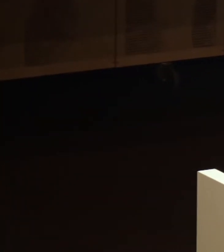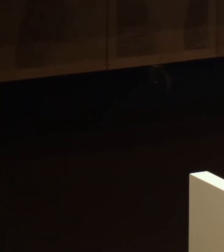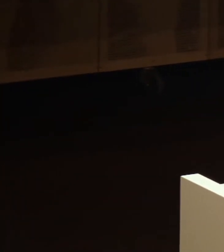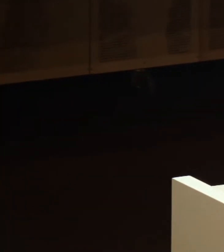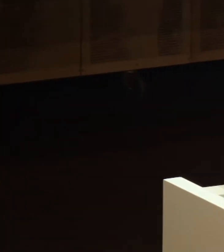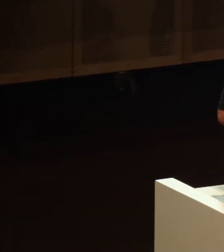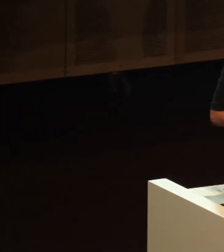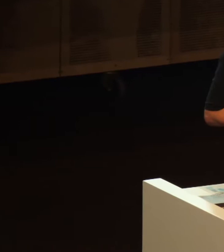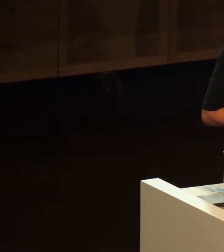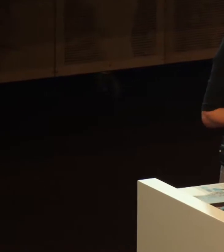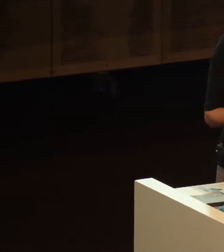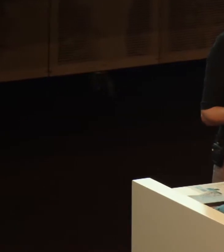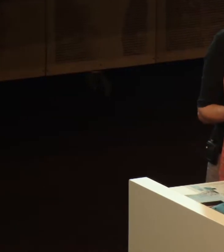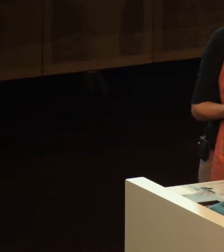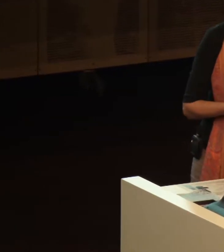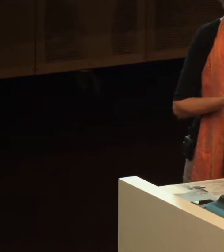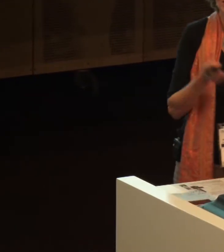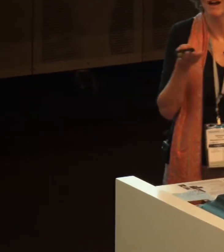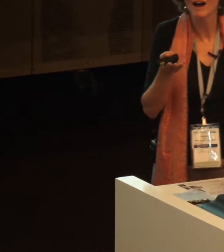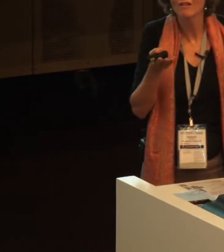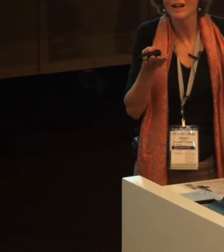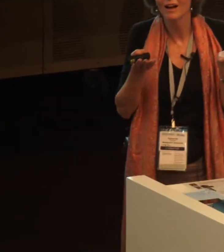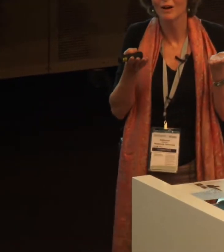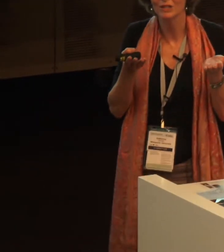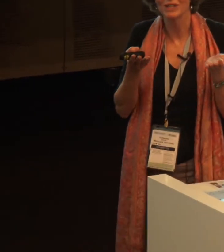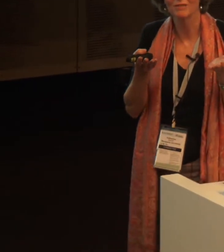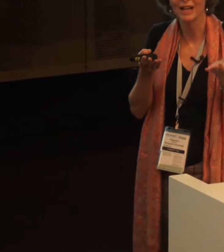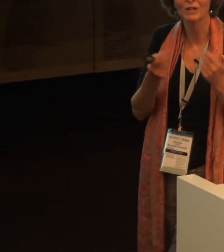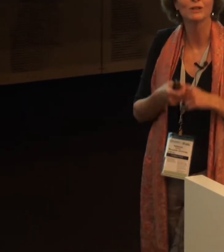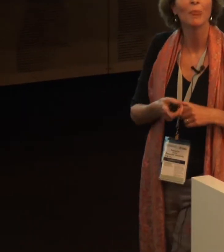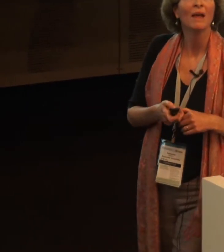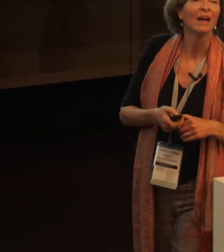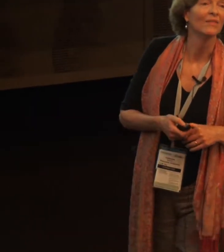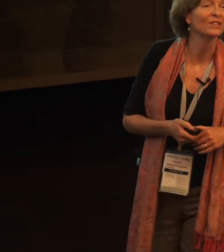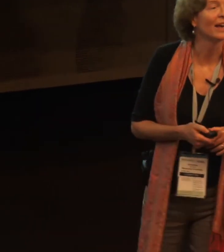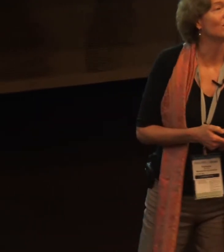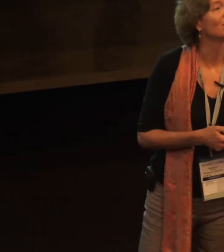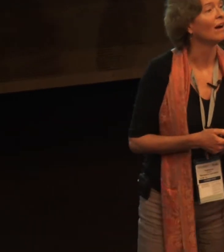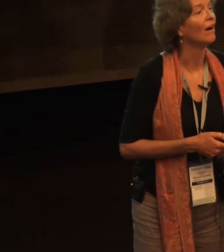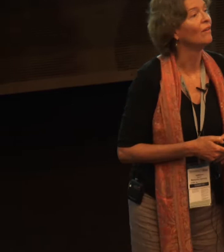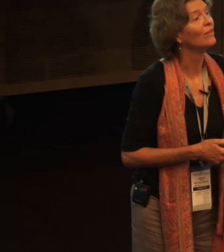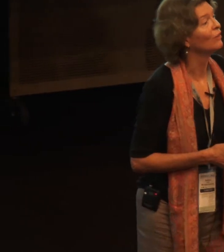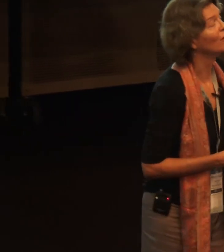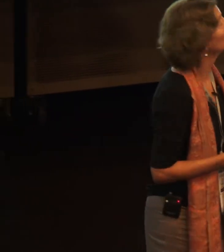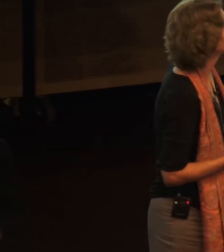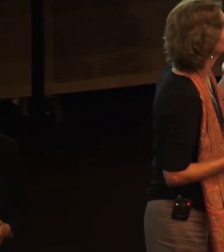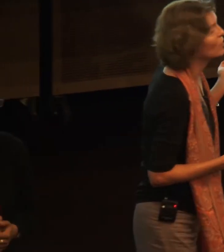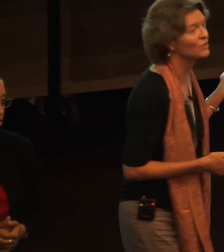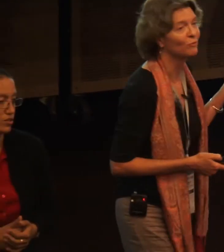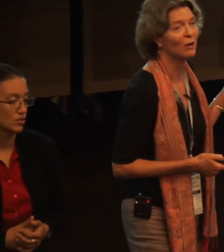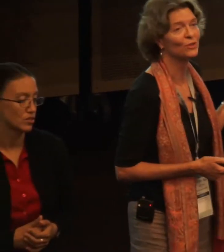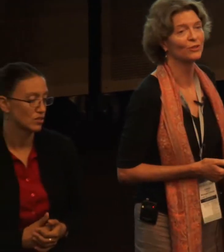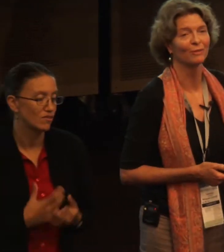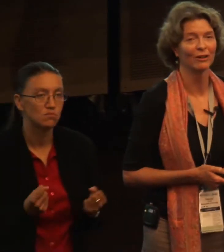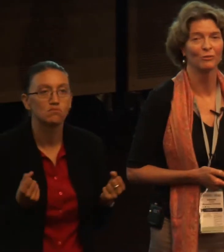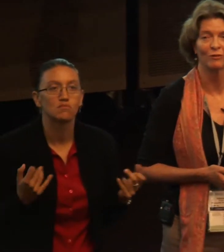problems with language, especially higher aspects of language. And in this case, there are many reports